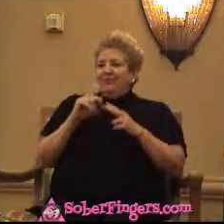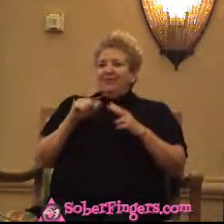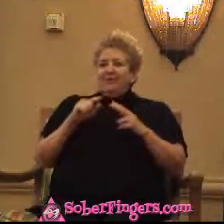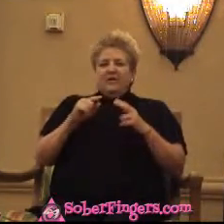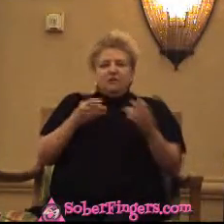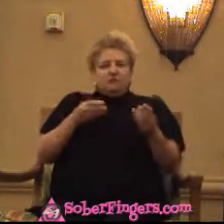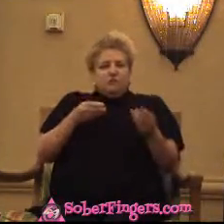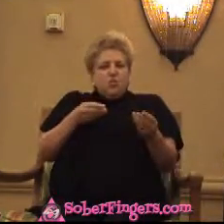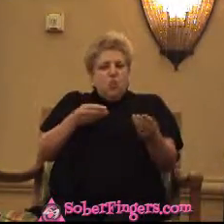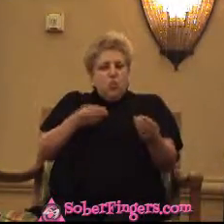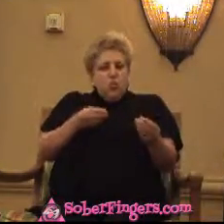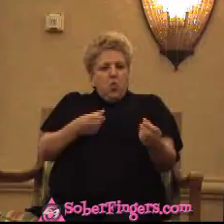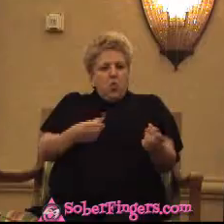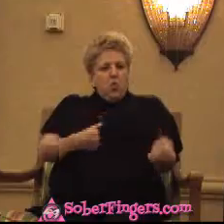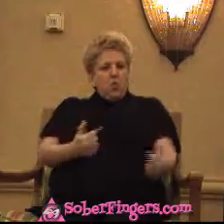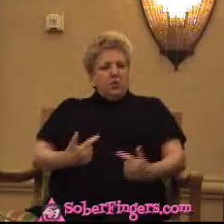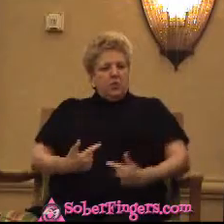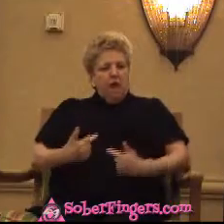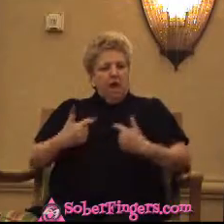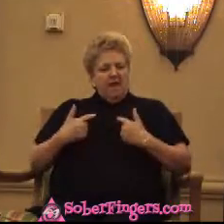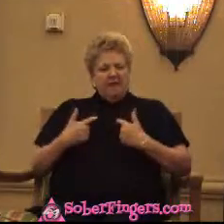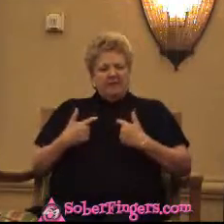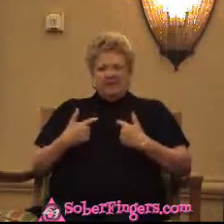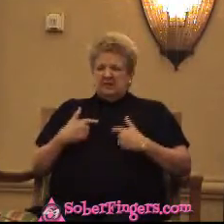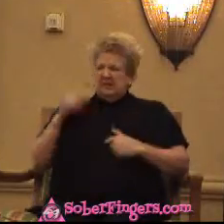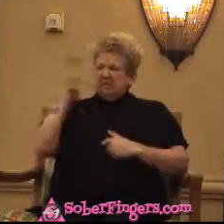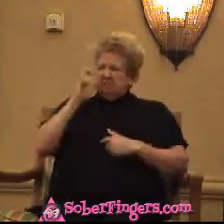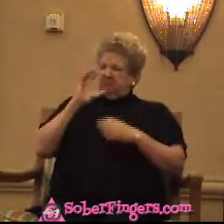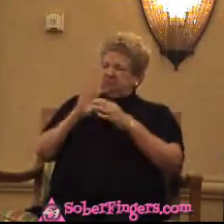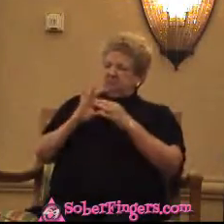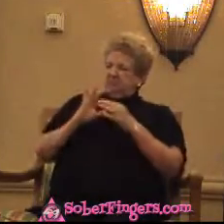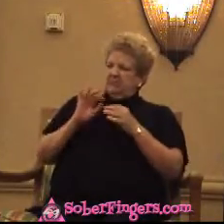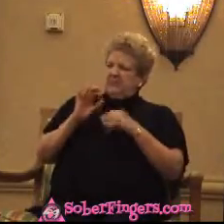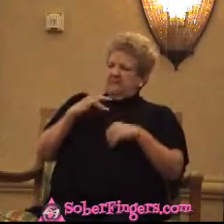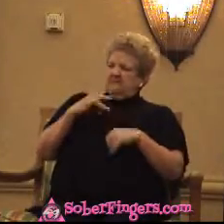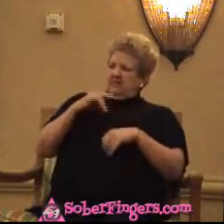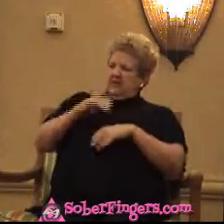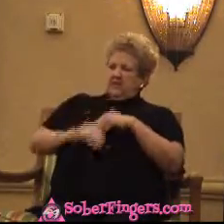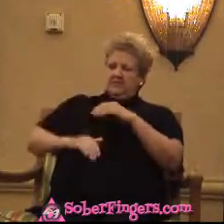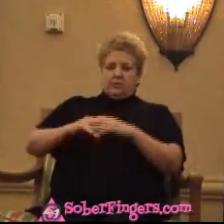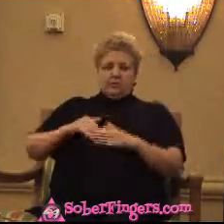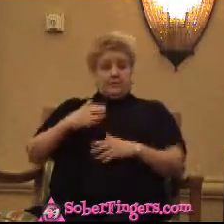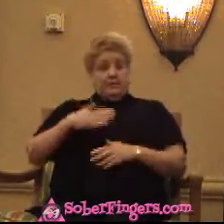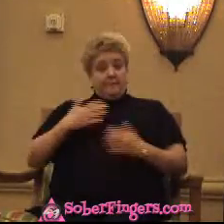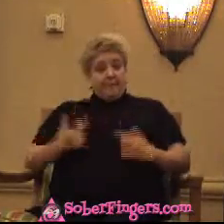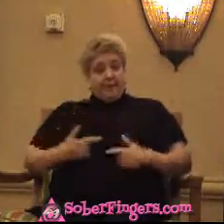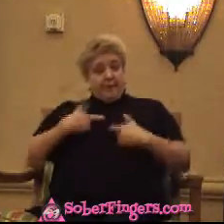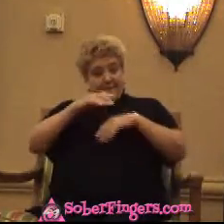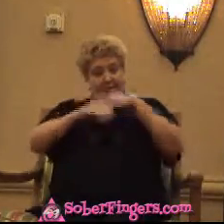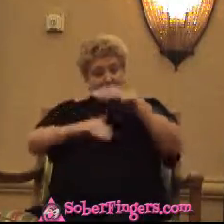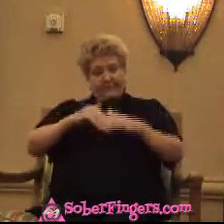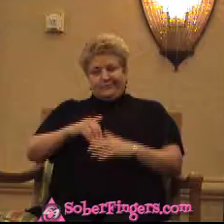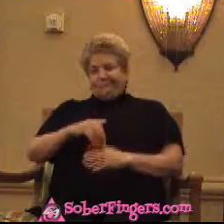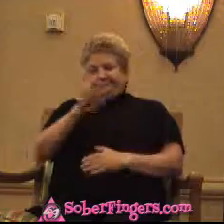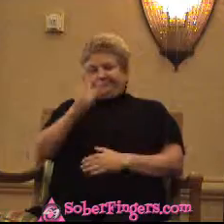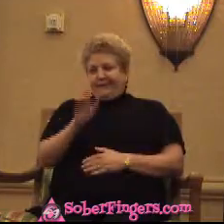always hear people talk about how things they were comfortable with everything, and my life was never comfortable. My life was just